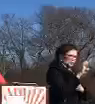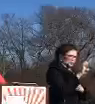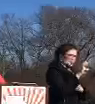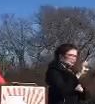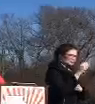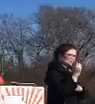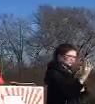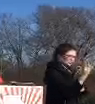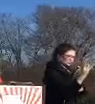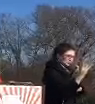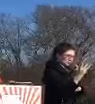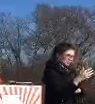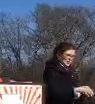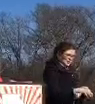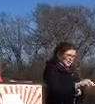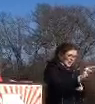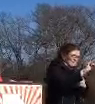Roe.